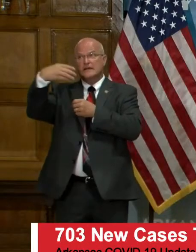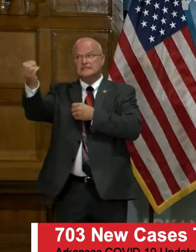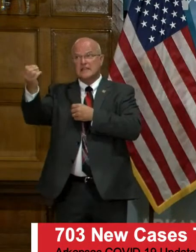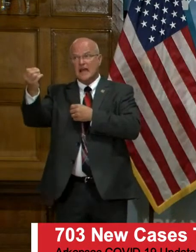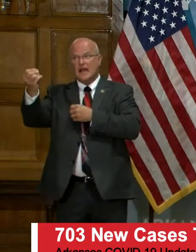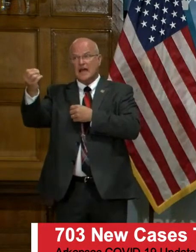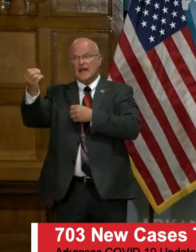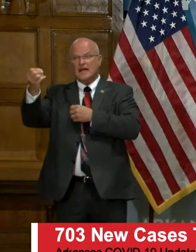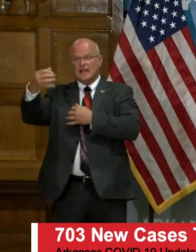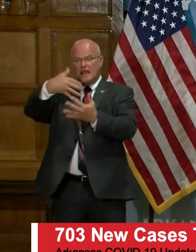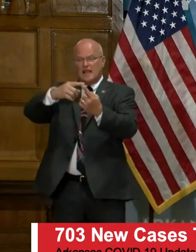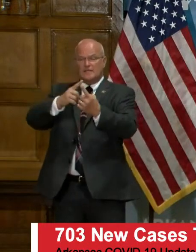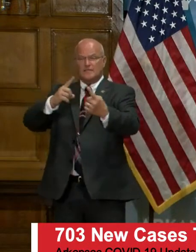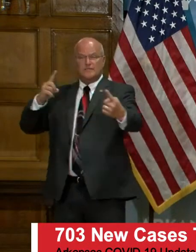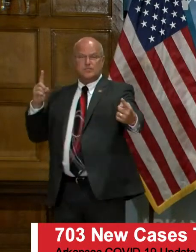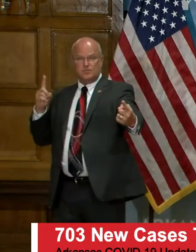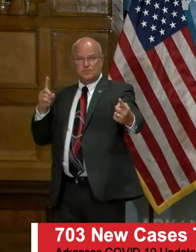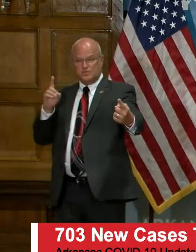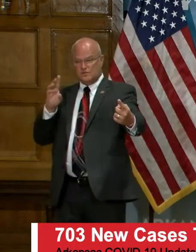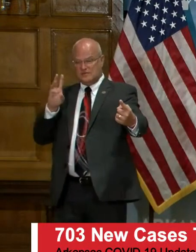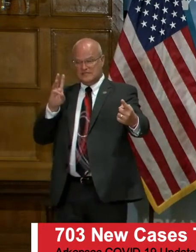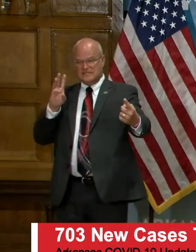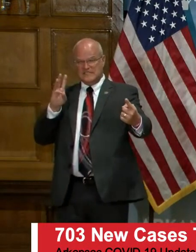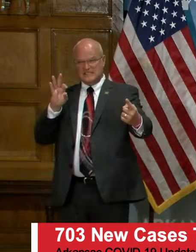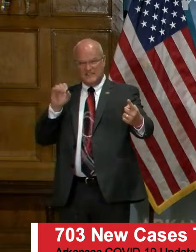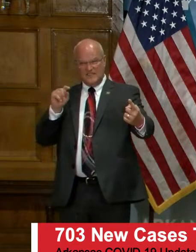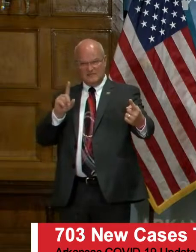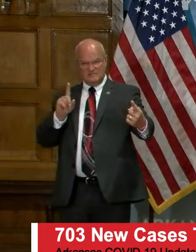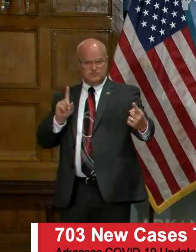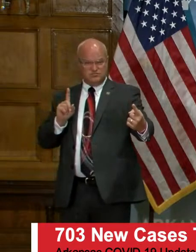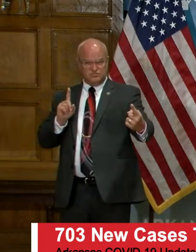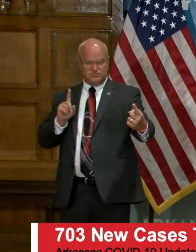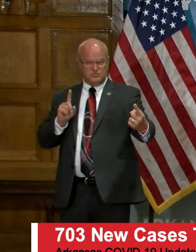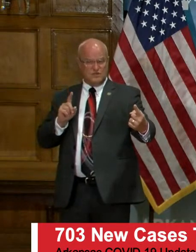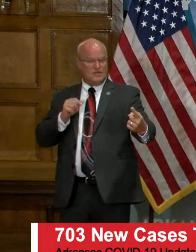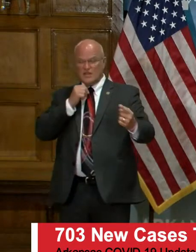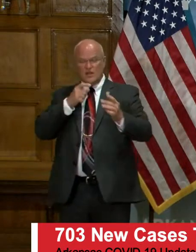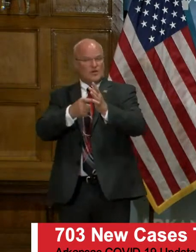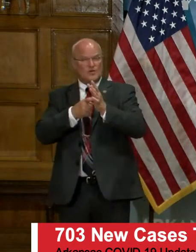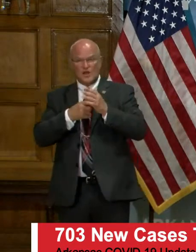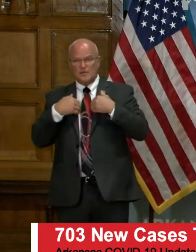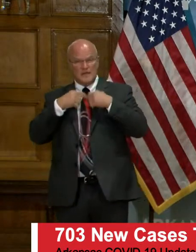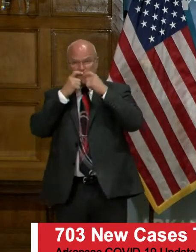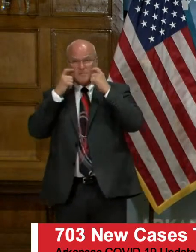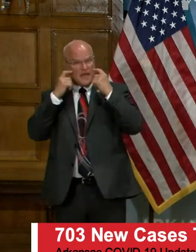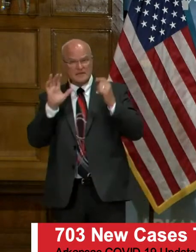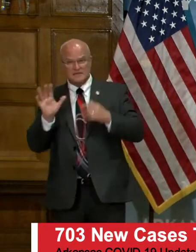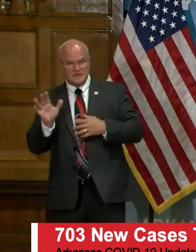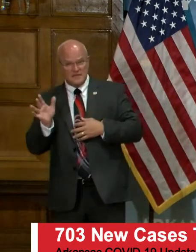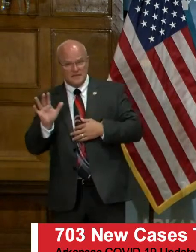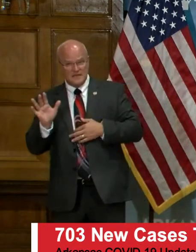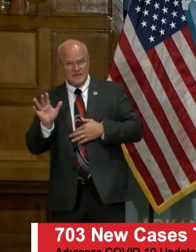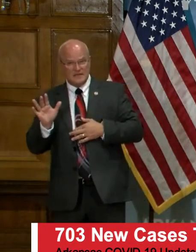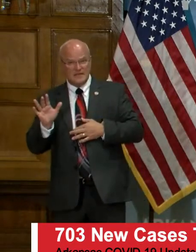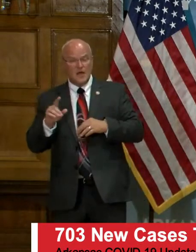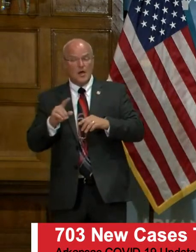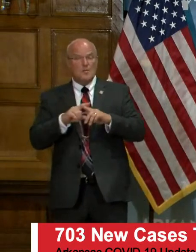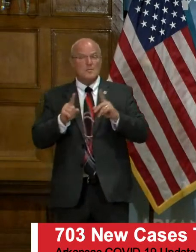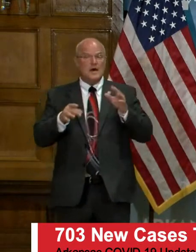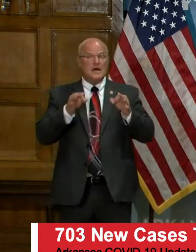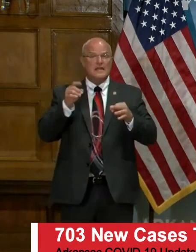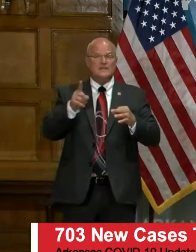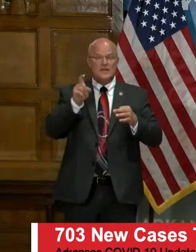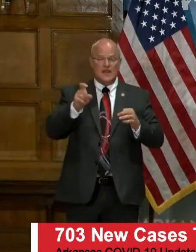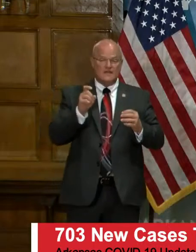you can stay physically 6 feet apart from someone, then there's not a requirement that you wear a mask. But if